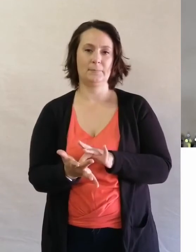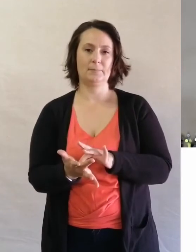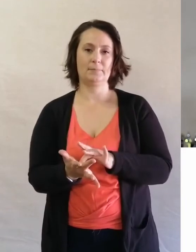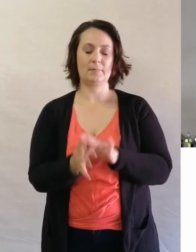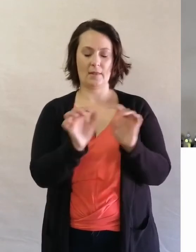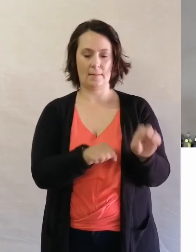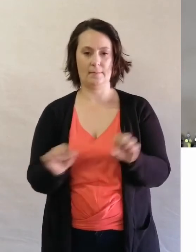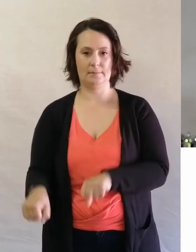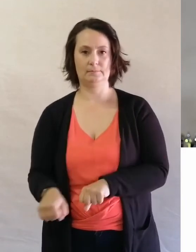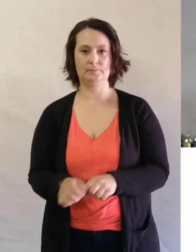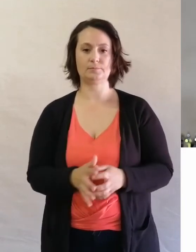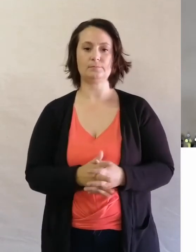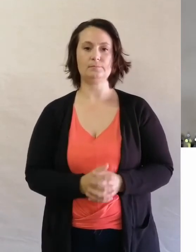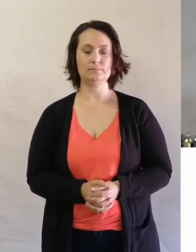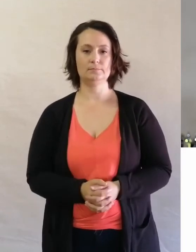Amen.